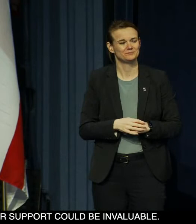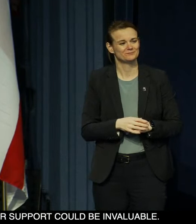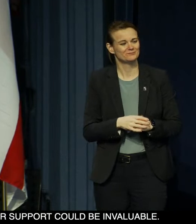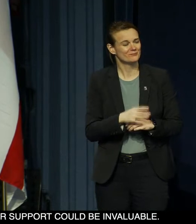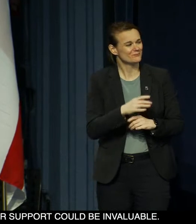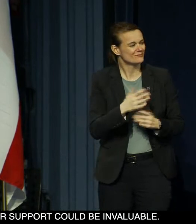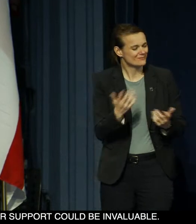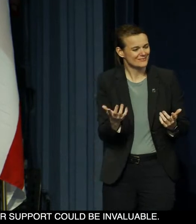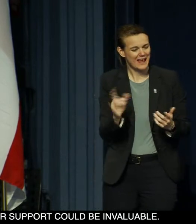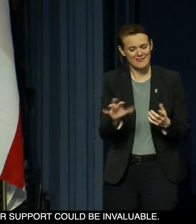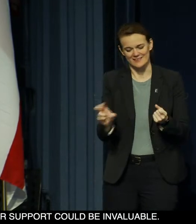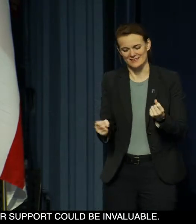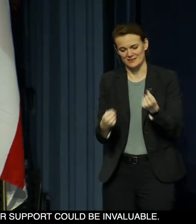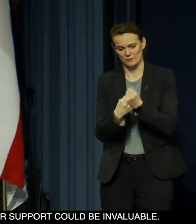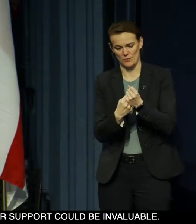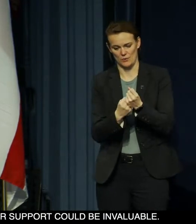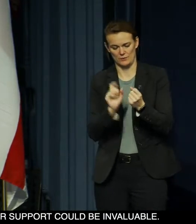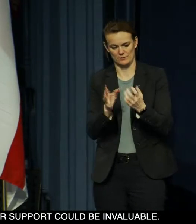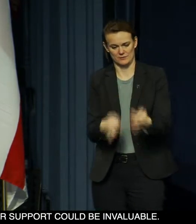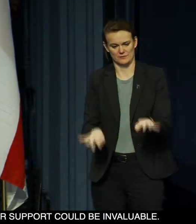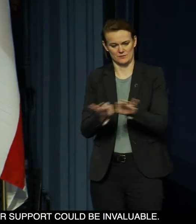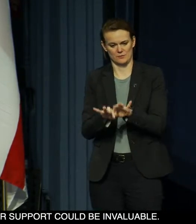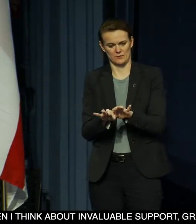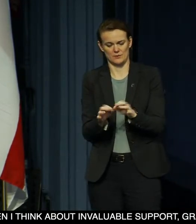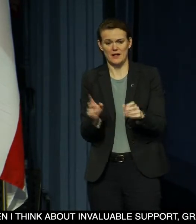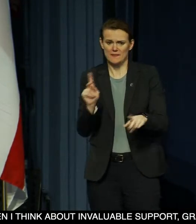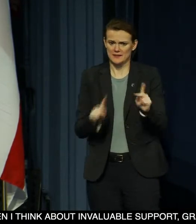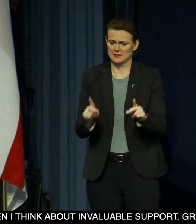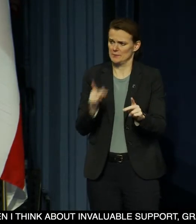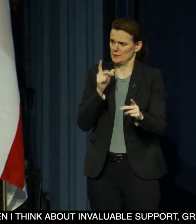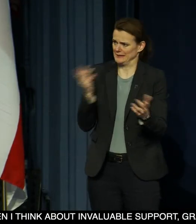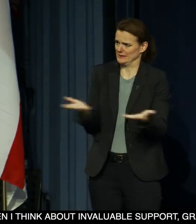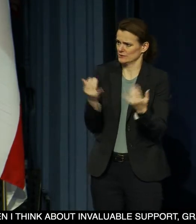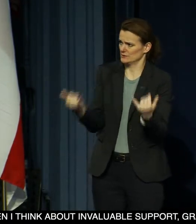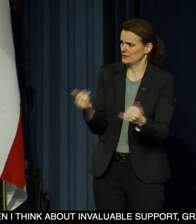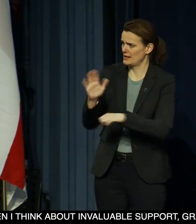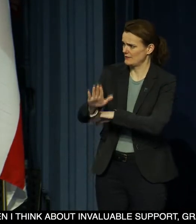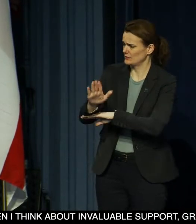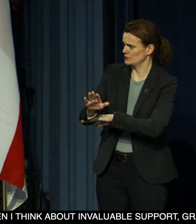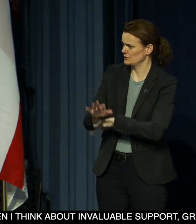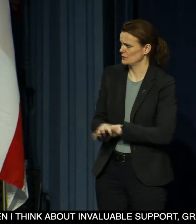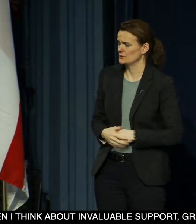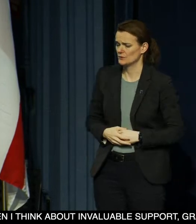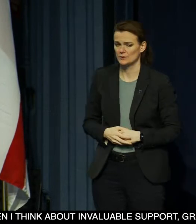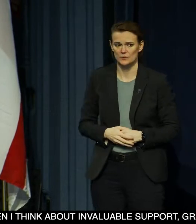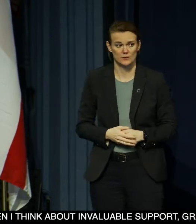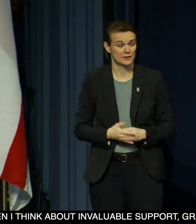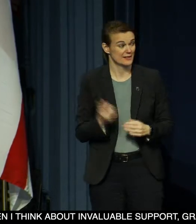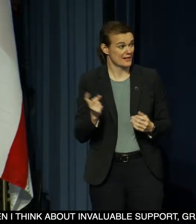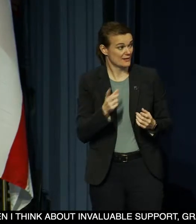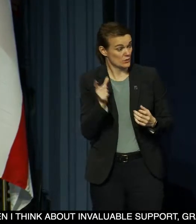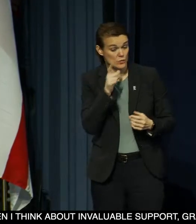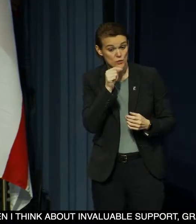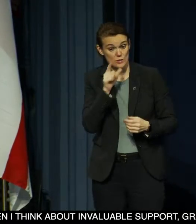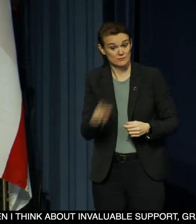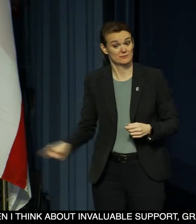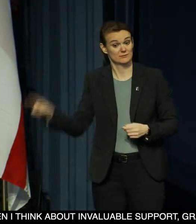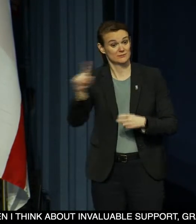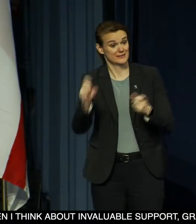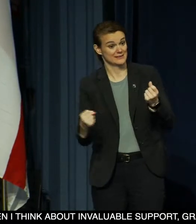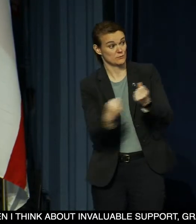who are joining us this afternoon, excuse me, who have provided you with invaluable support during your